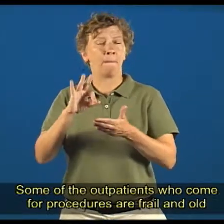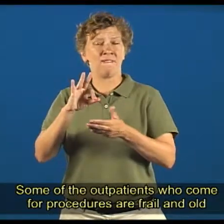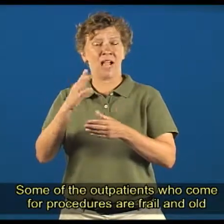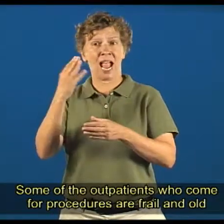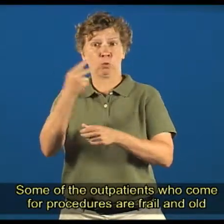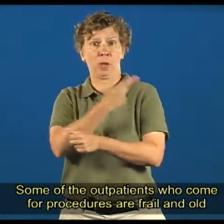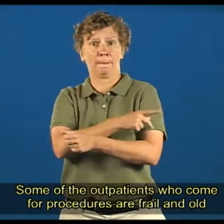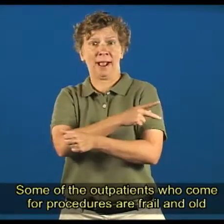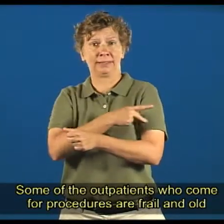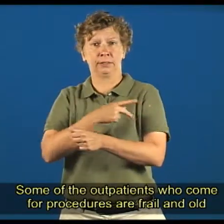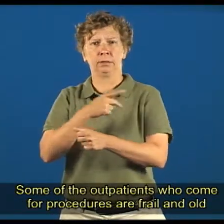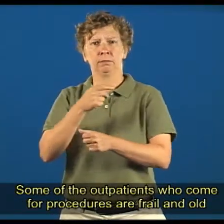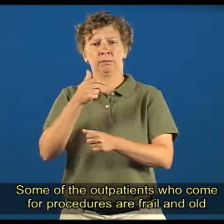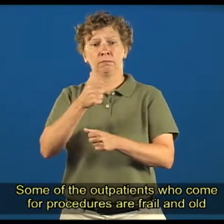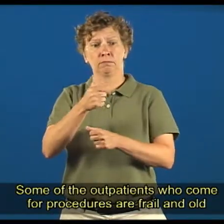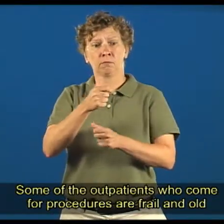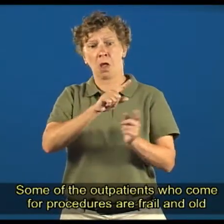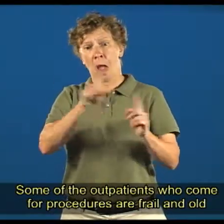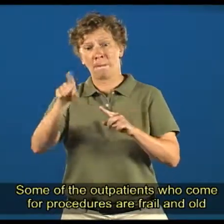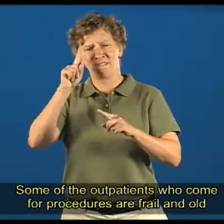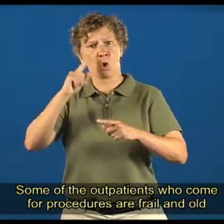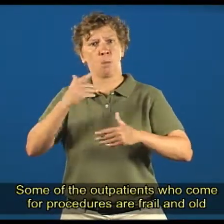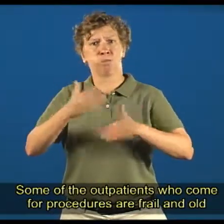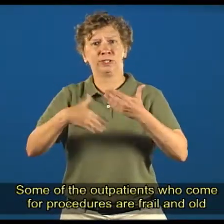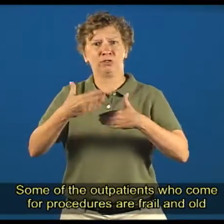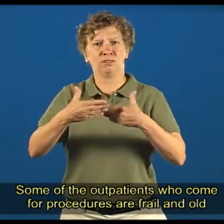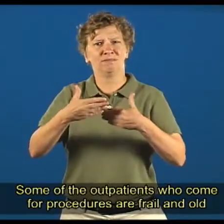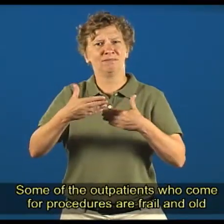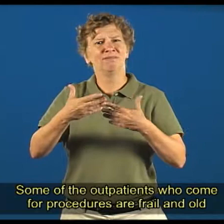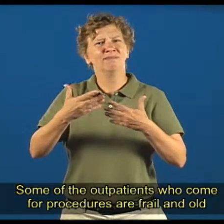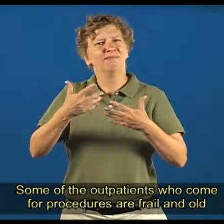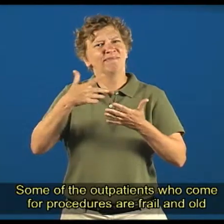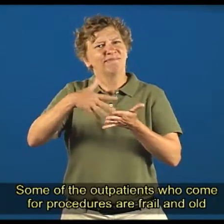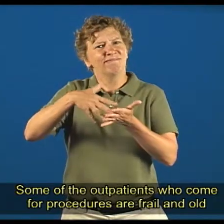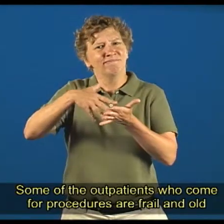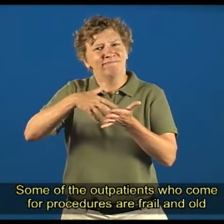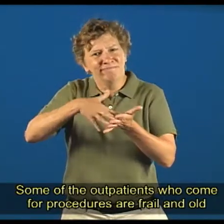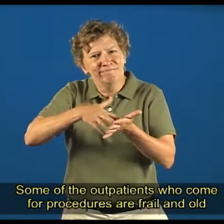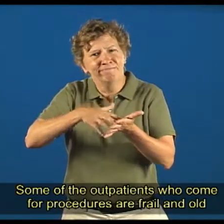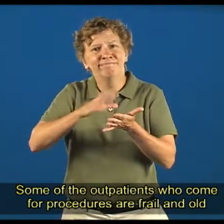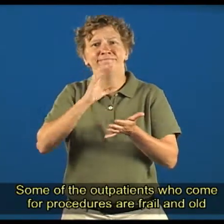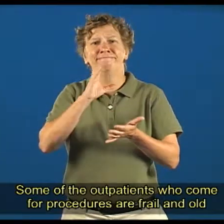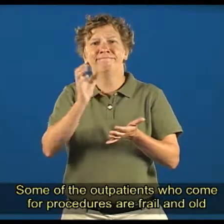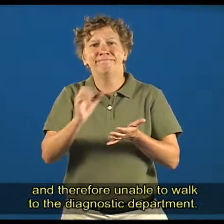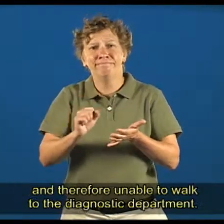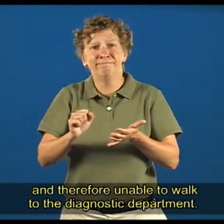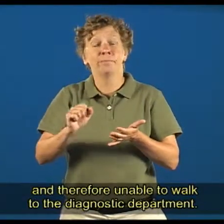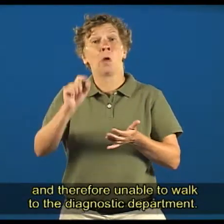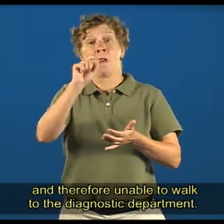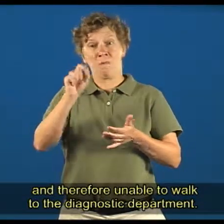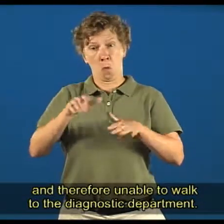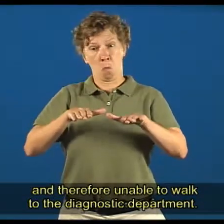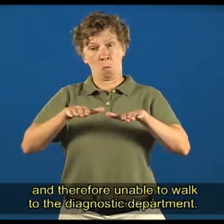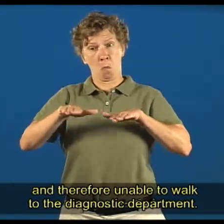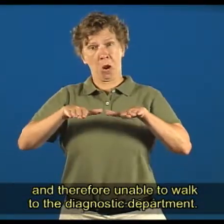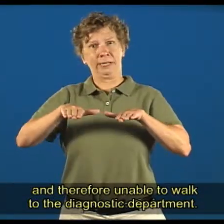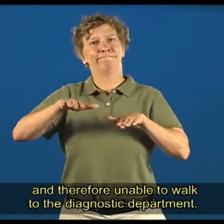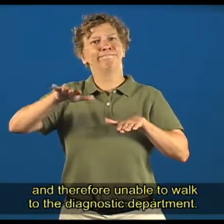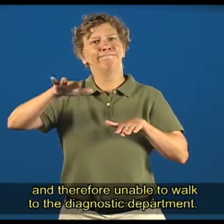Some of the outpatients who come for procedures are frail and old and therefore unable to walk to